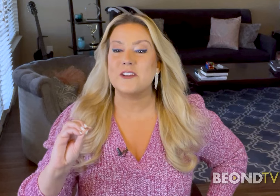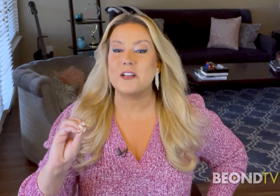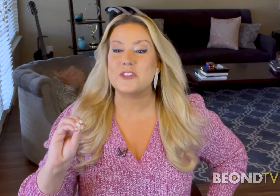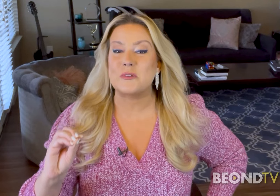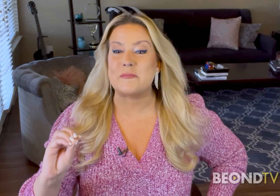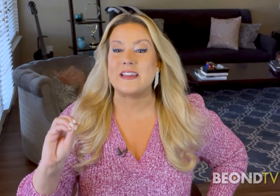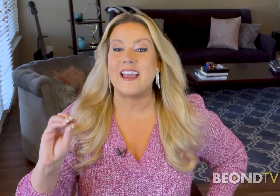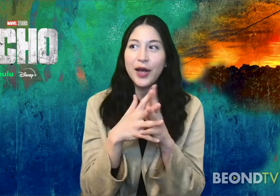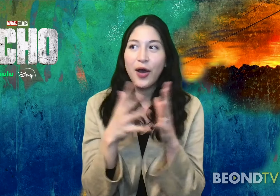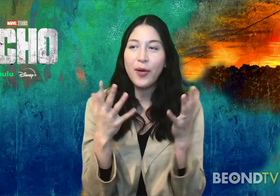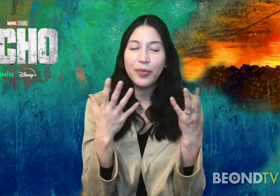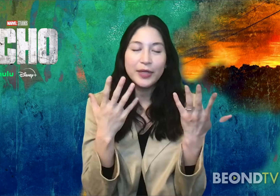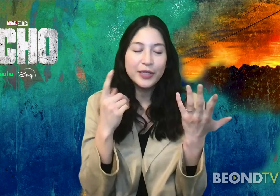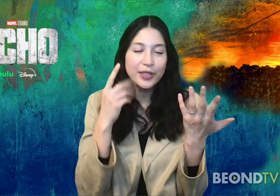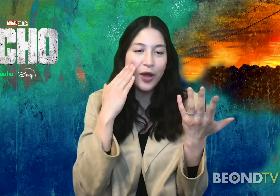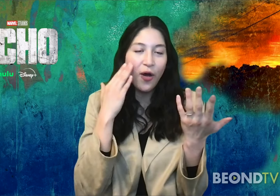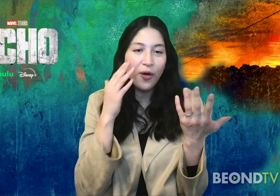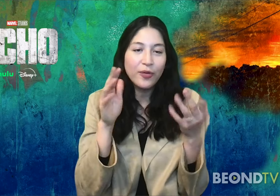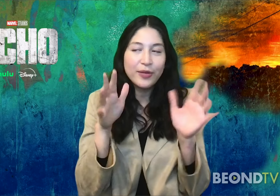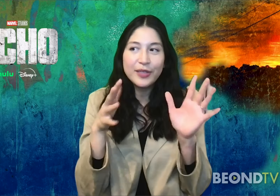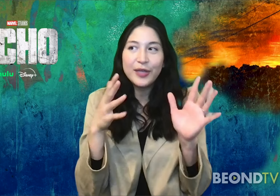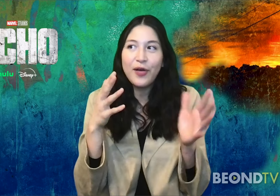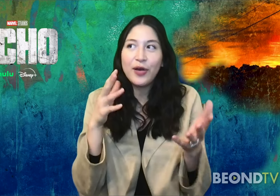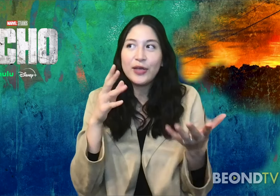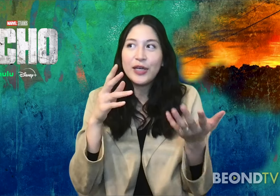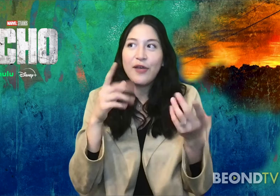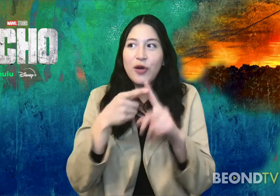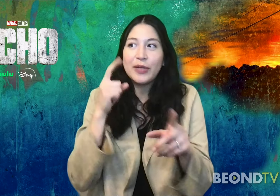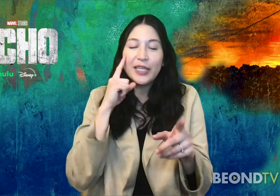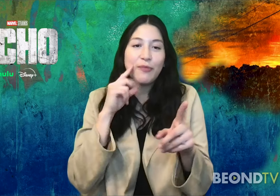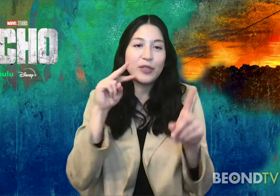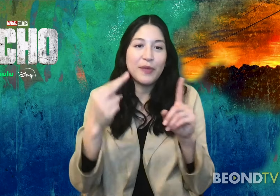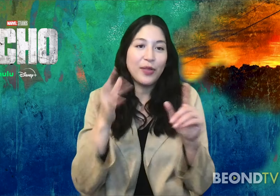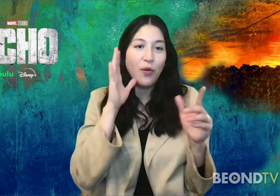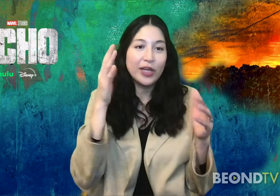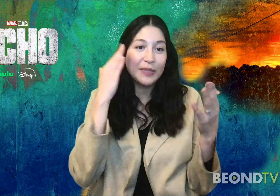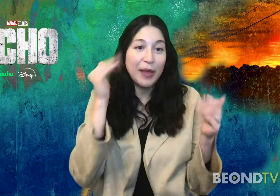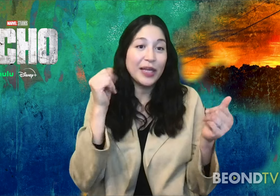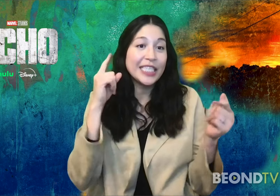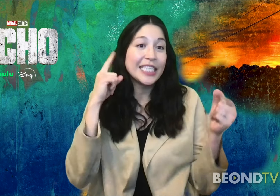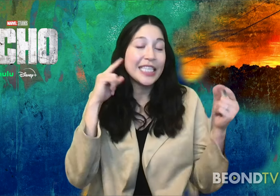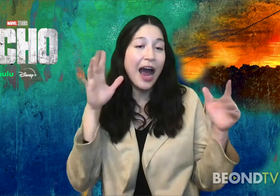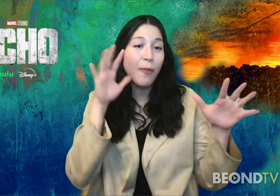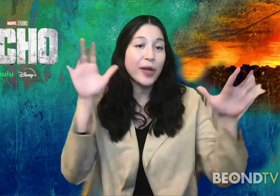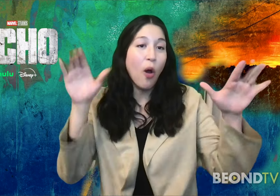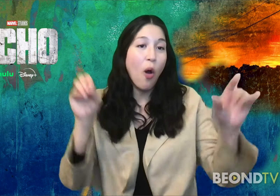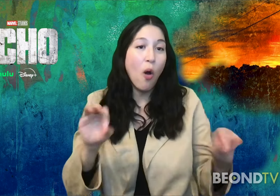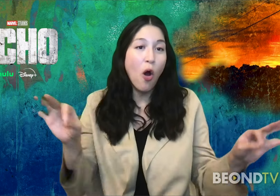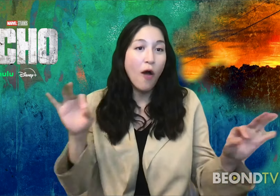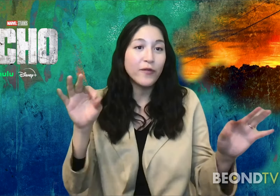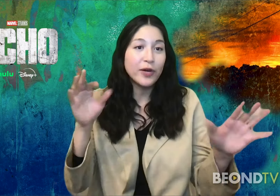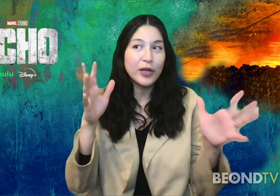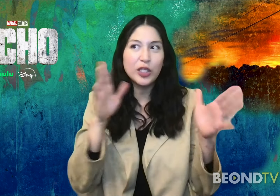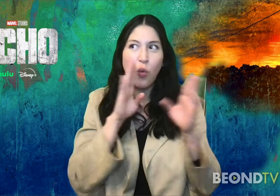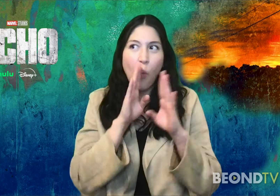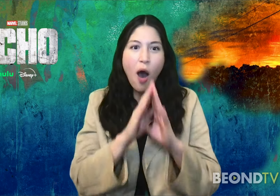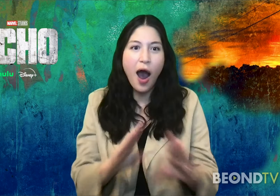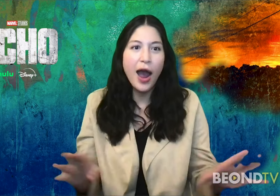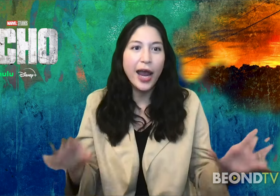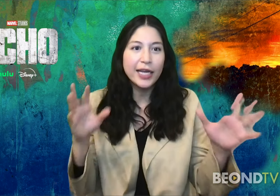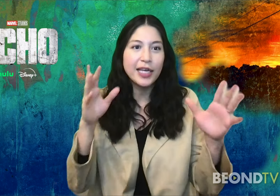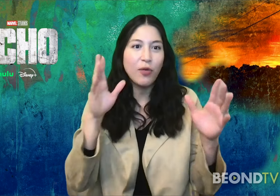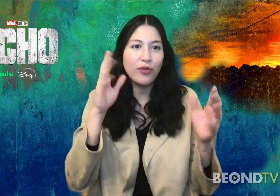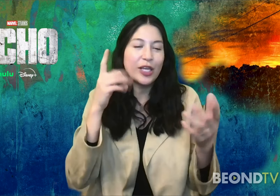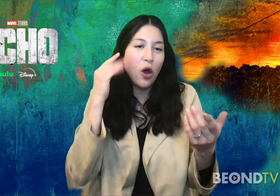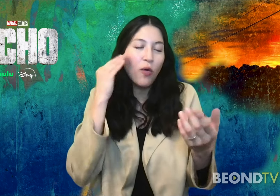when they start streaming Echo? I think they should expect a deaf perspective, because when the sound